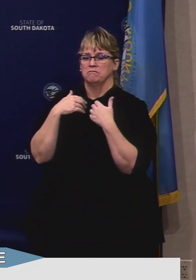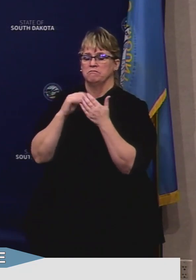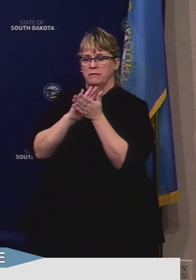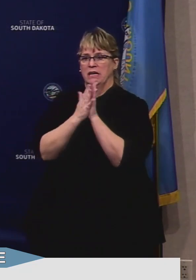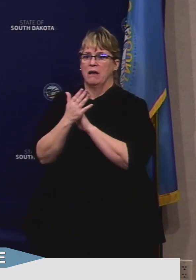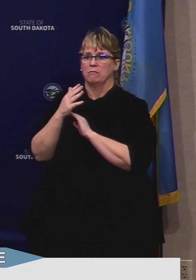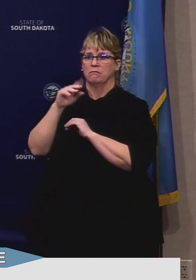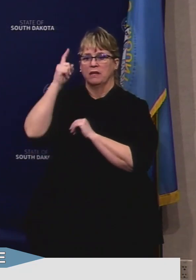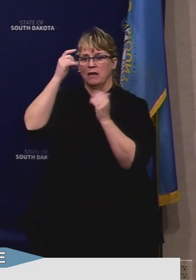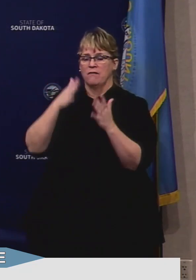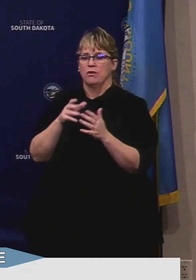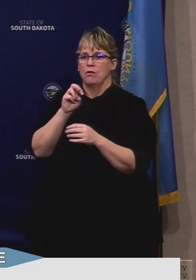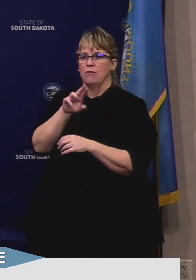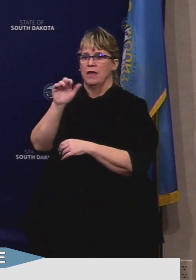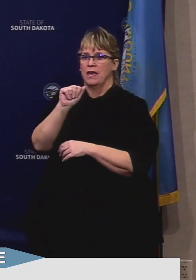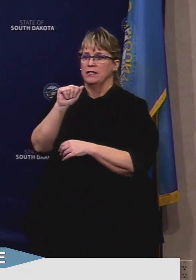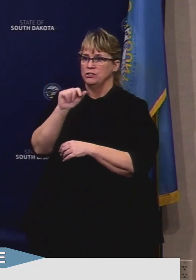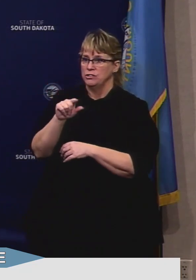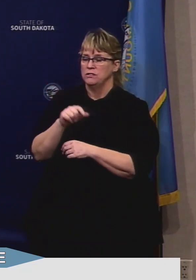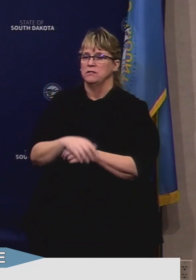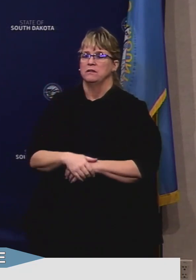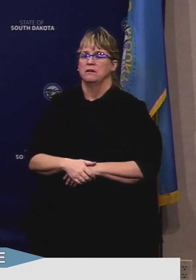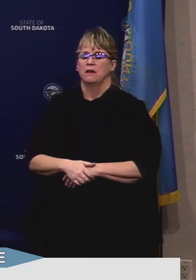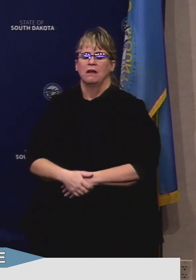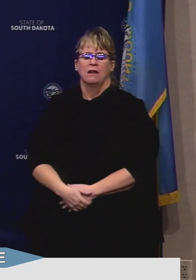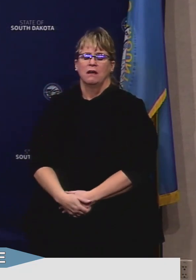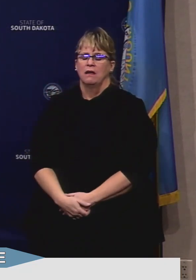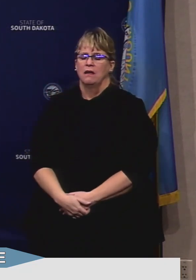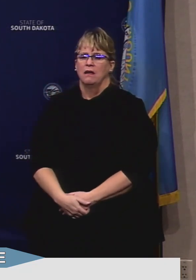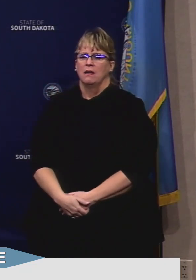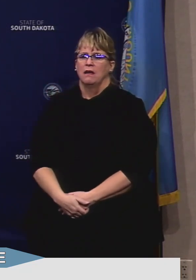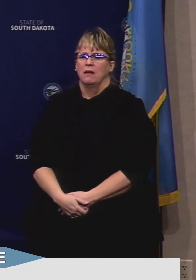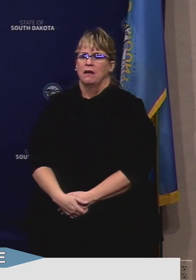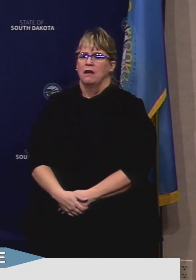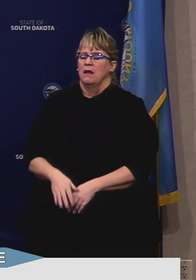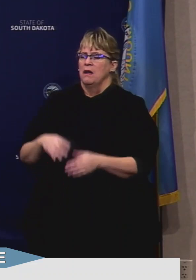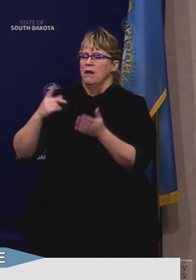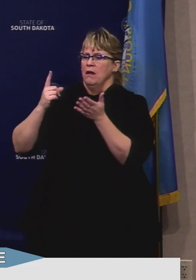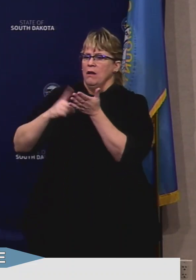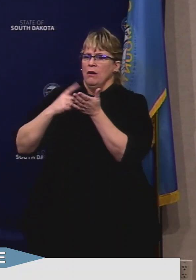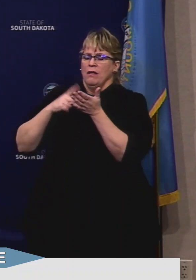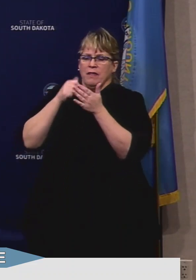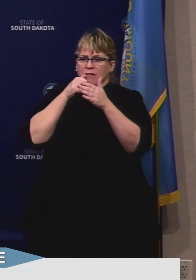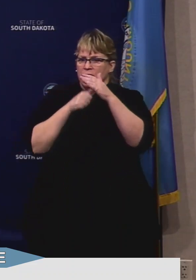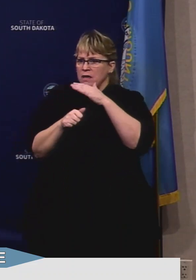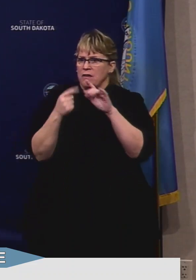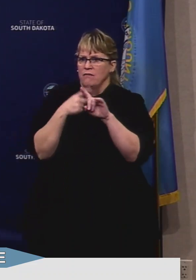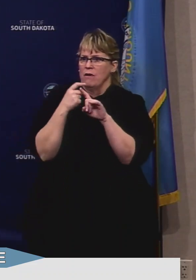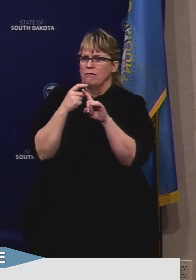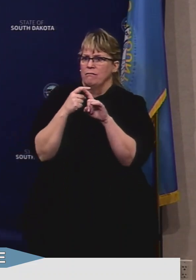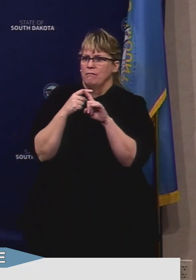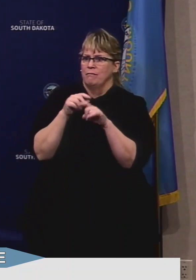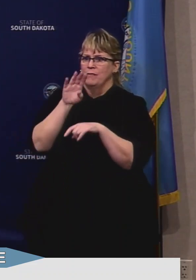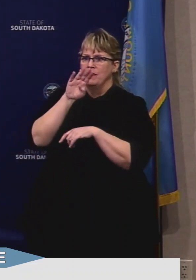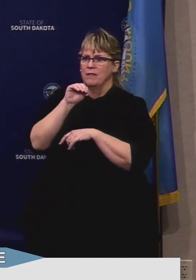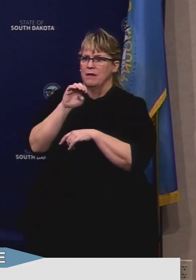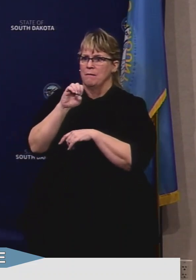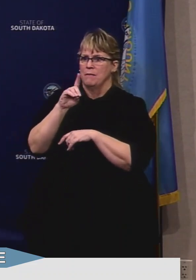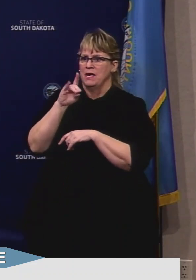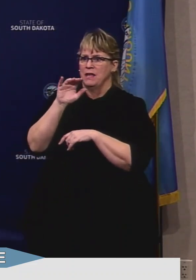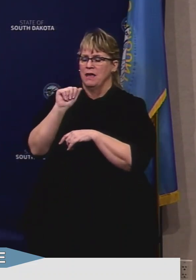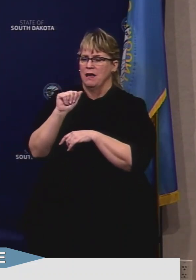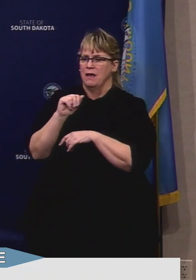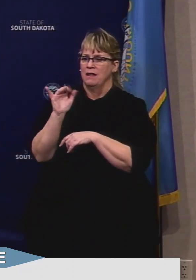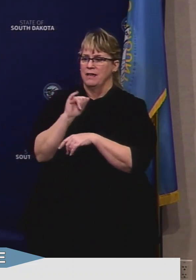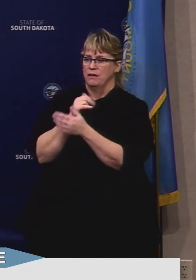attorney general's position is that they have very seldom hid from us in the media. And like yourself today,